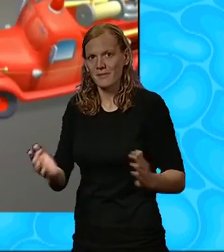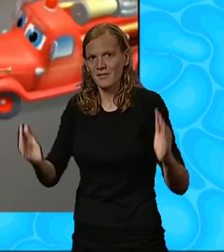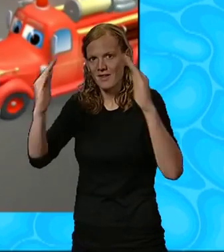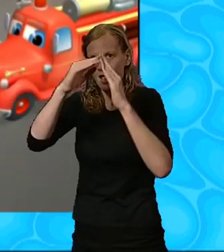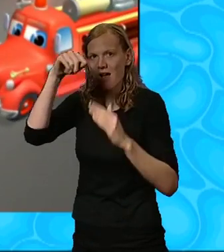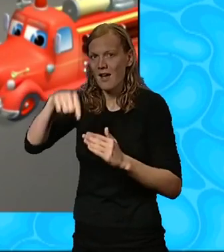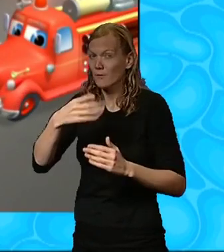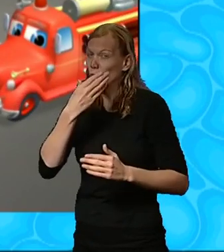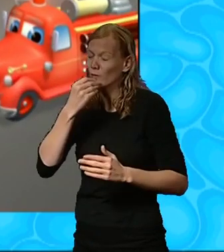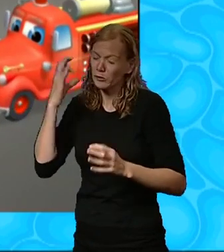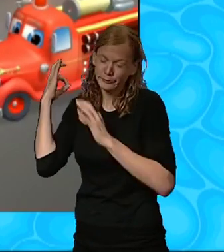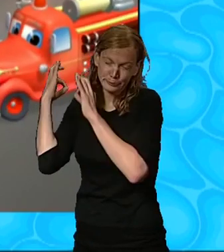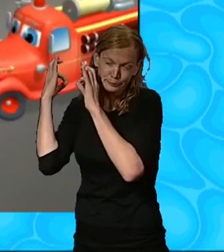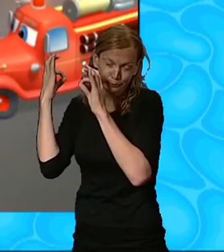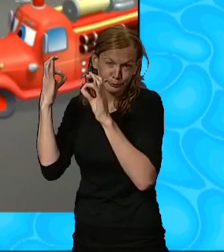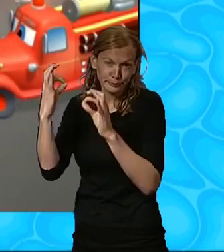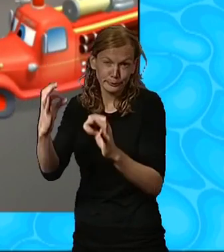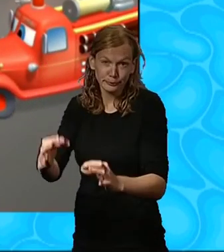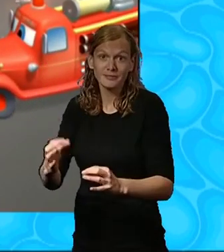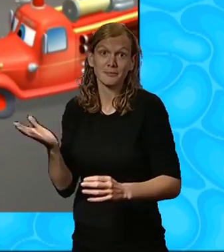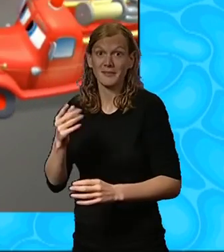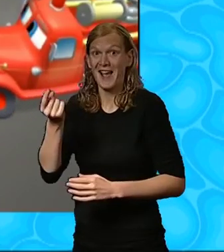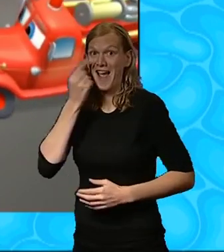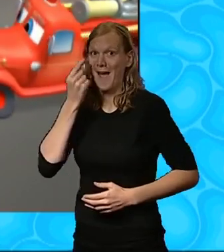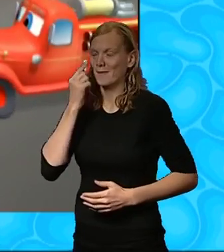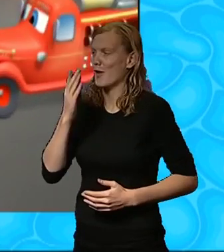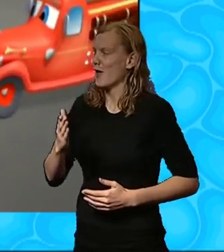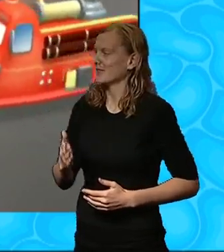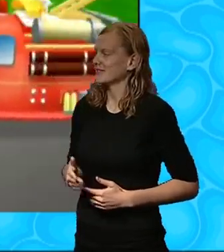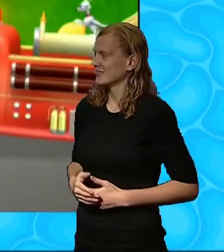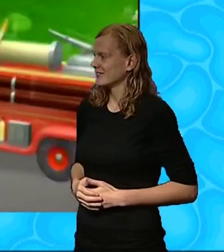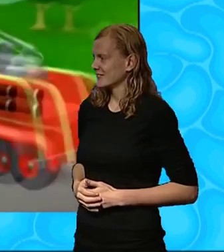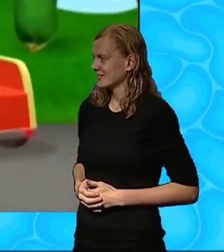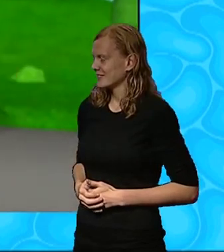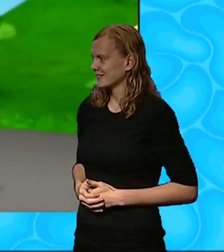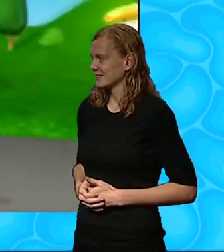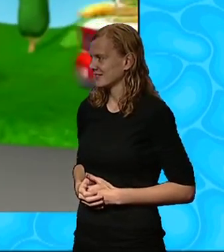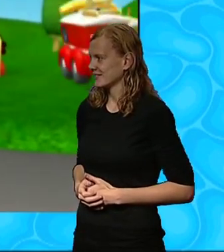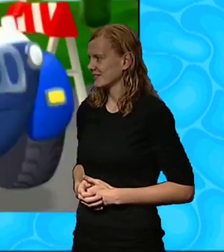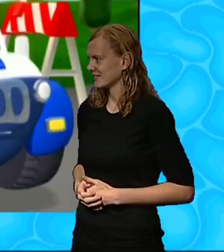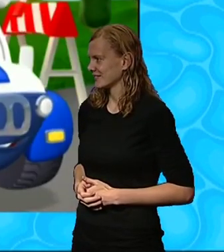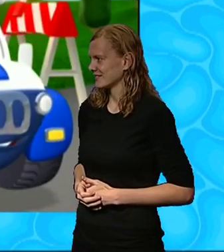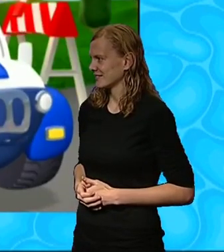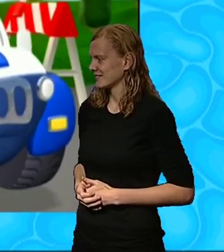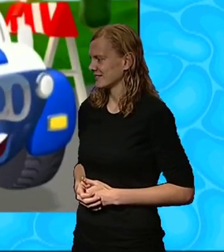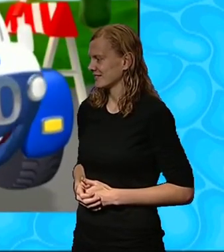long before you two trucks were built. Come on, Finley. Let's go and find it. Tunnel?